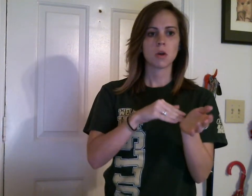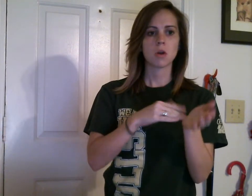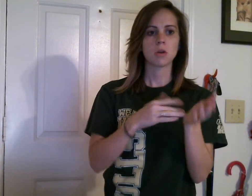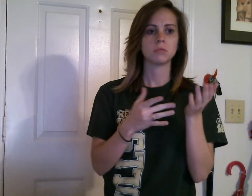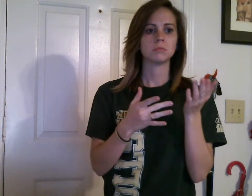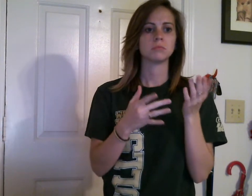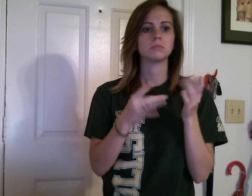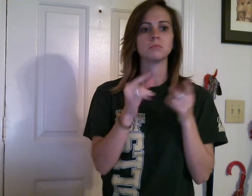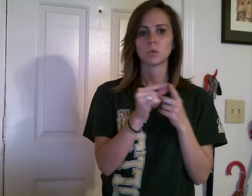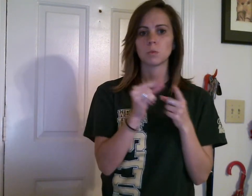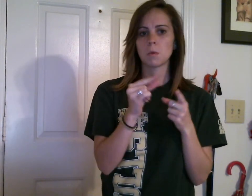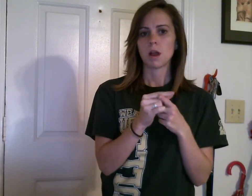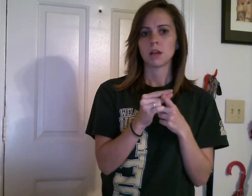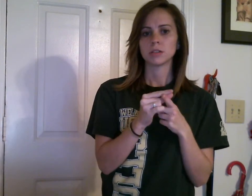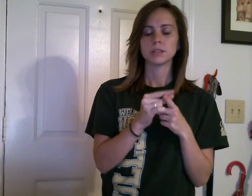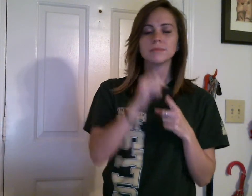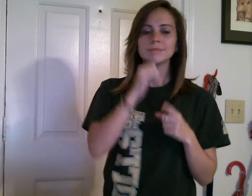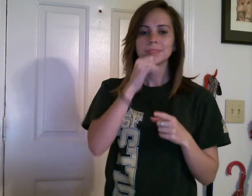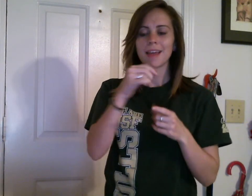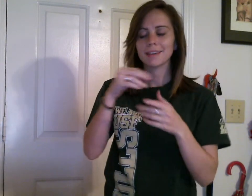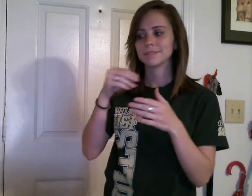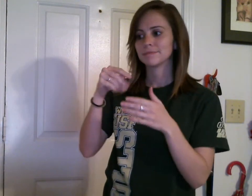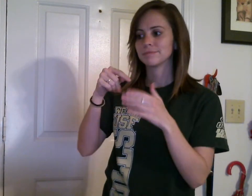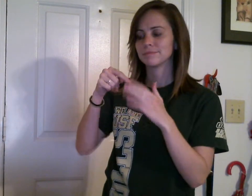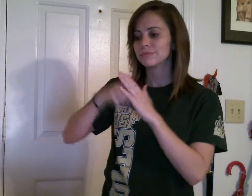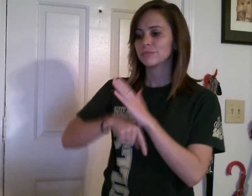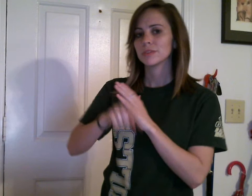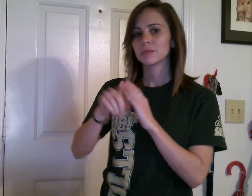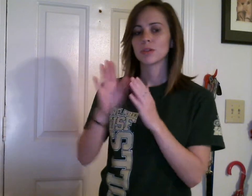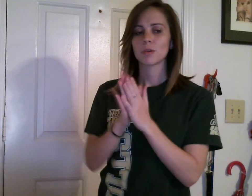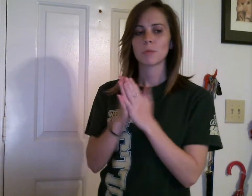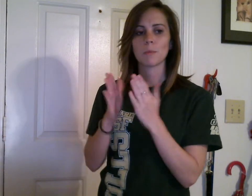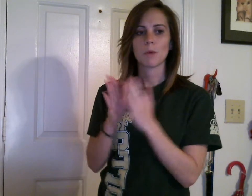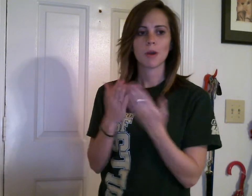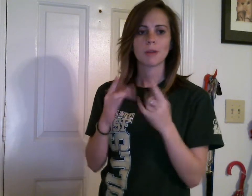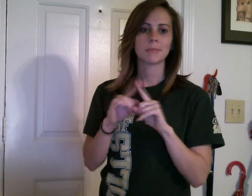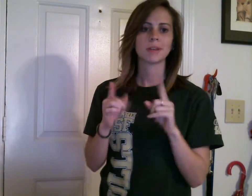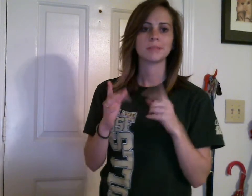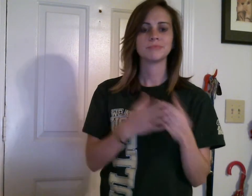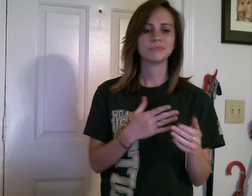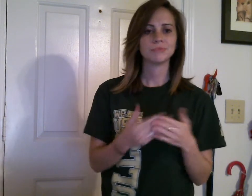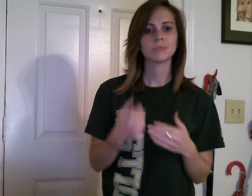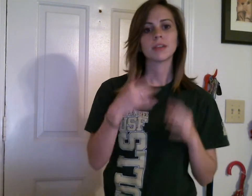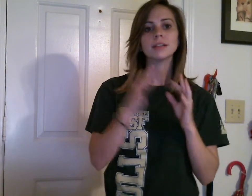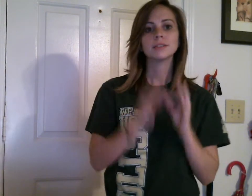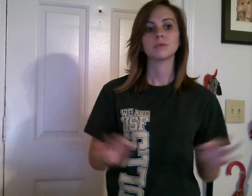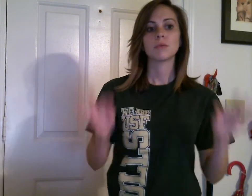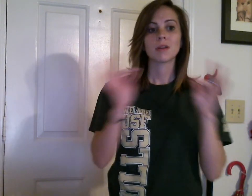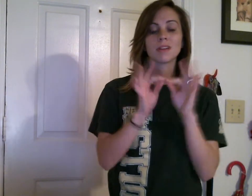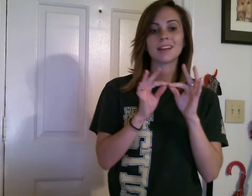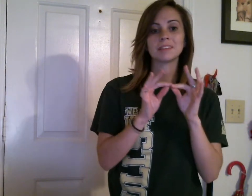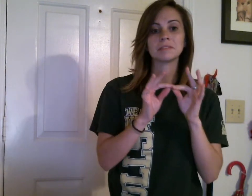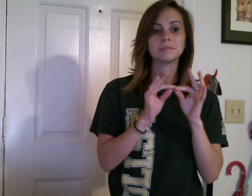of the course and for the program. Essentially, medical terminology is a foreign language. Like any foreign language,